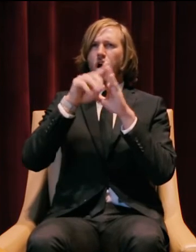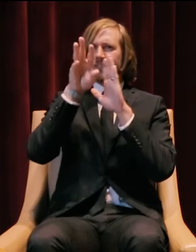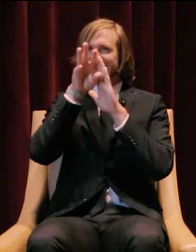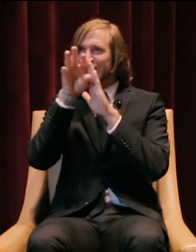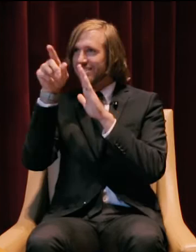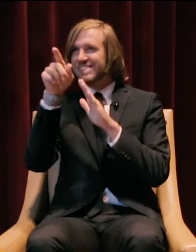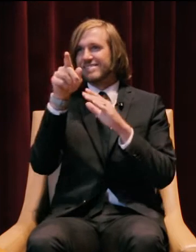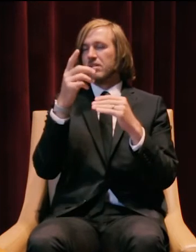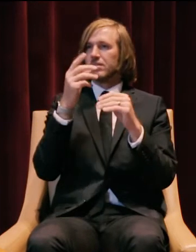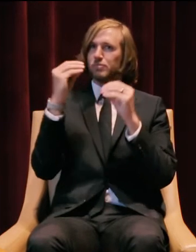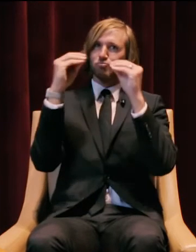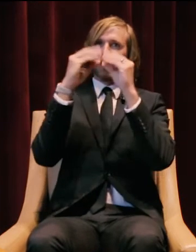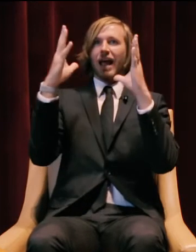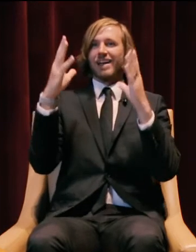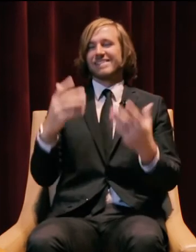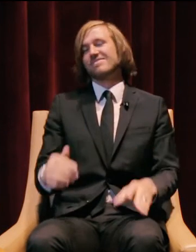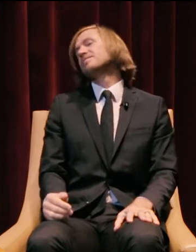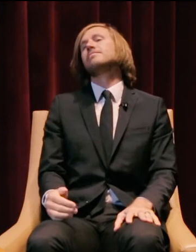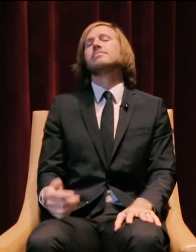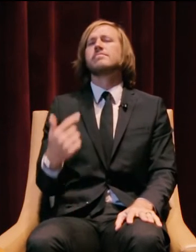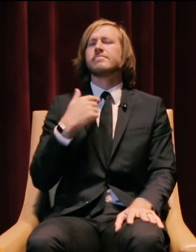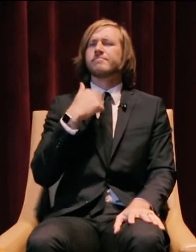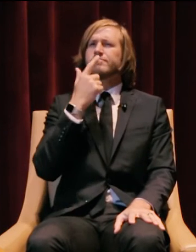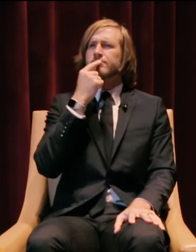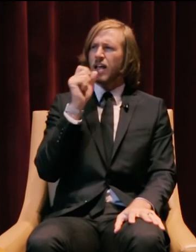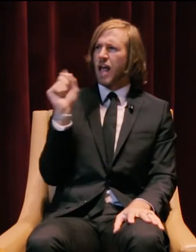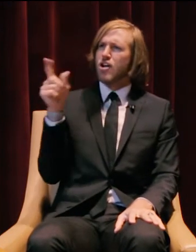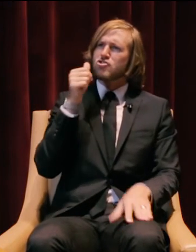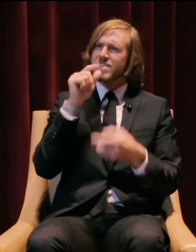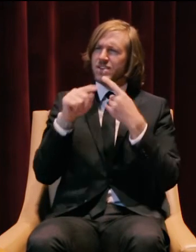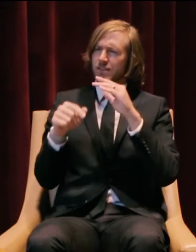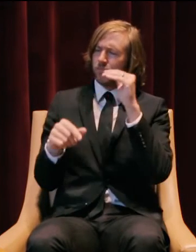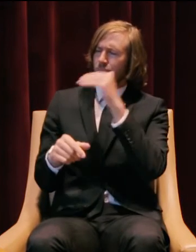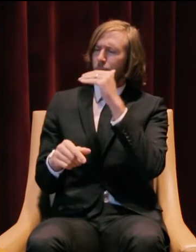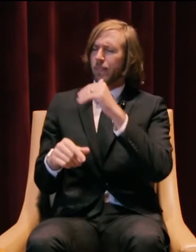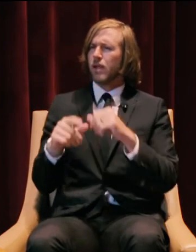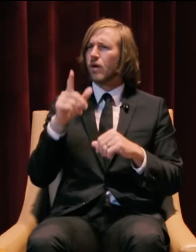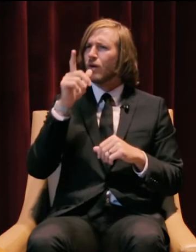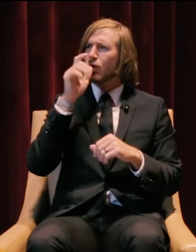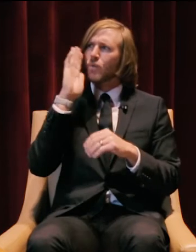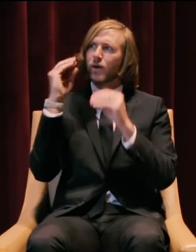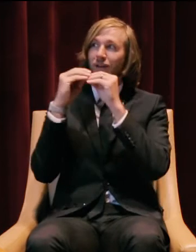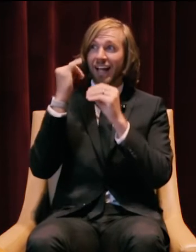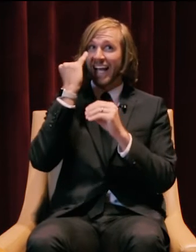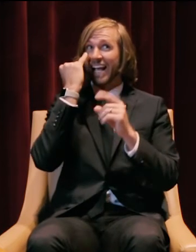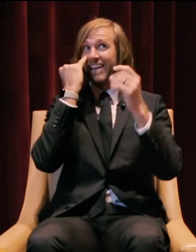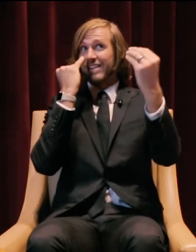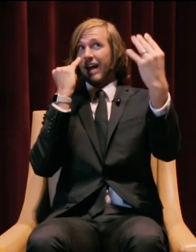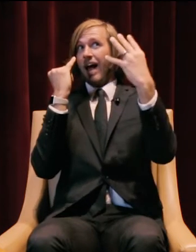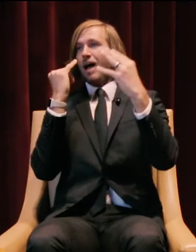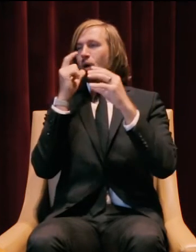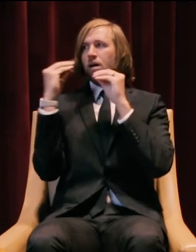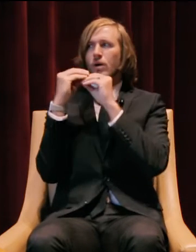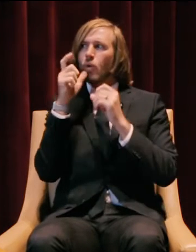video segment of KissCam. And I asked my girlfriend, who's going to kiss who if the camera comes to